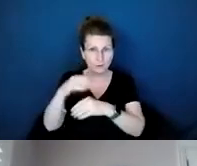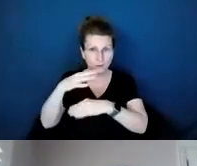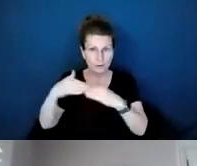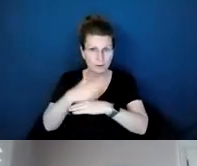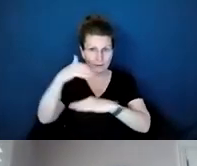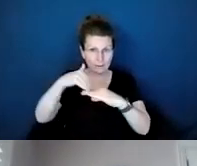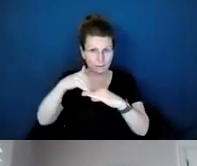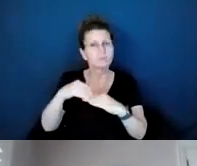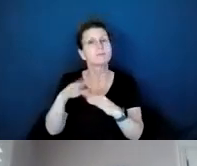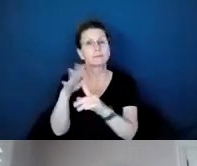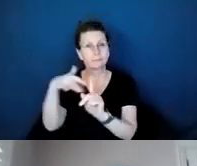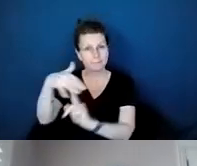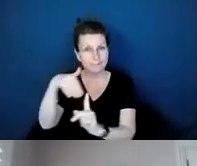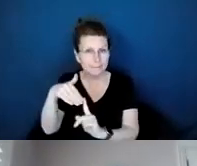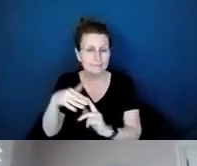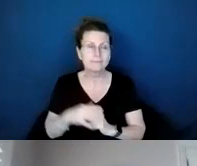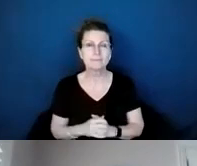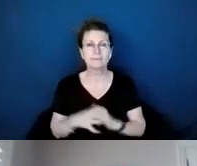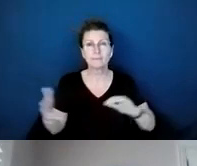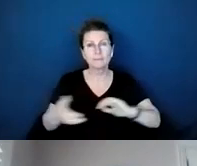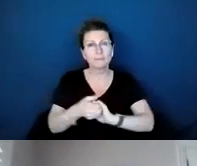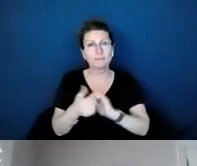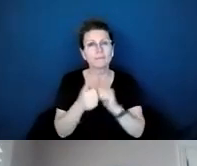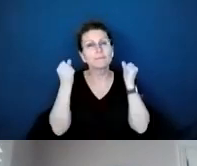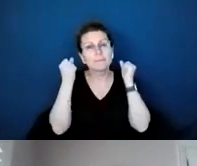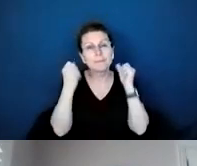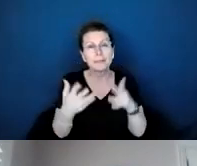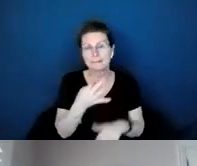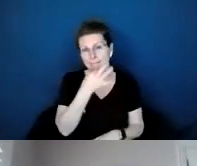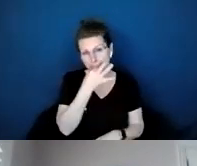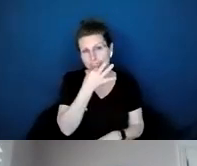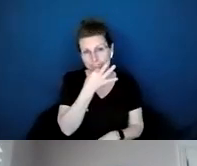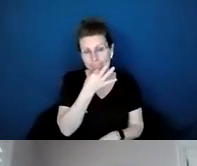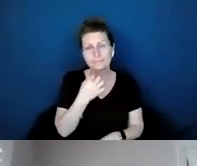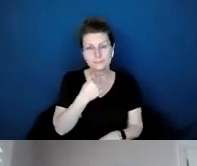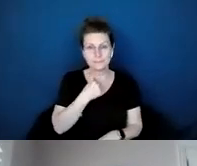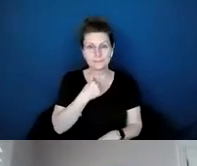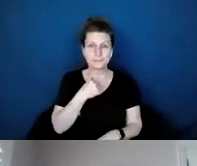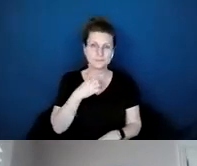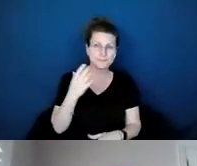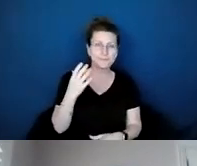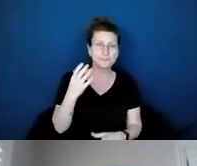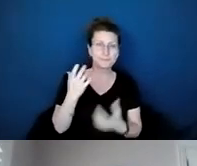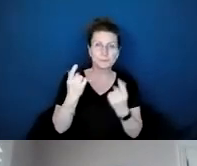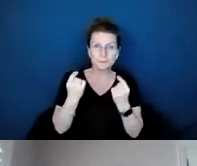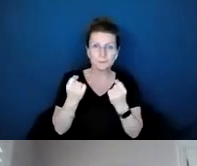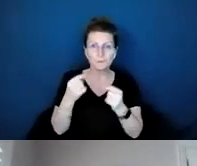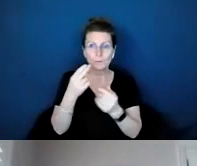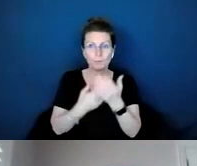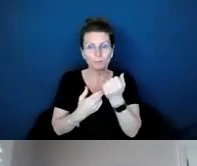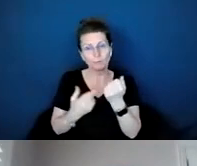settings. In partnership with many experts on the ground, I've been able to pursue both basic and applied